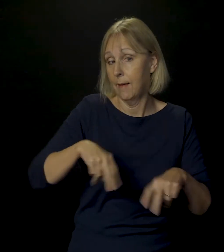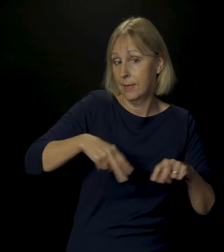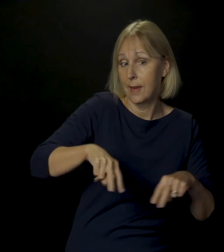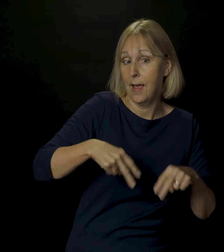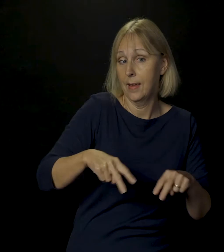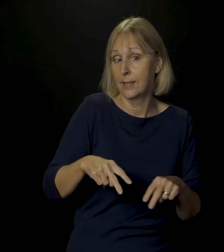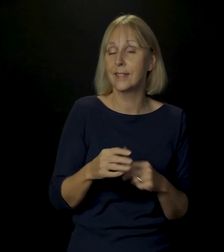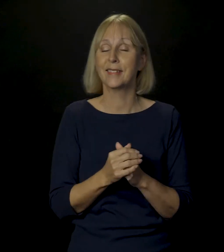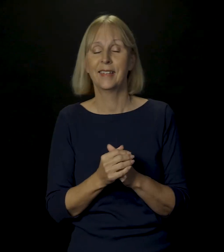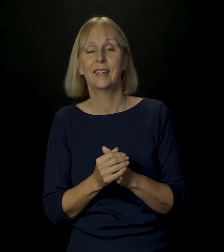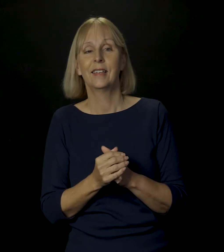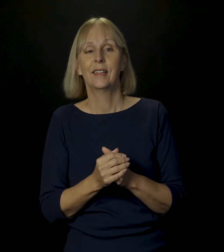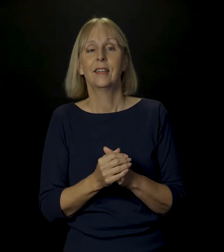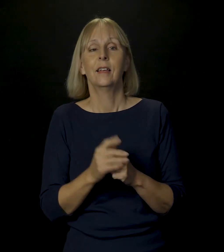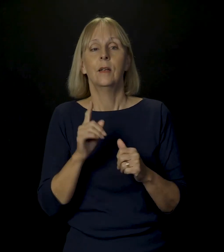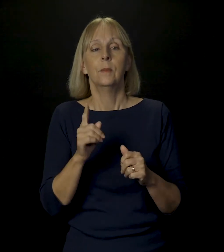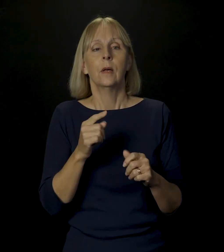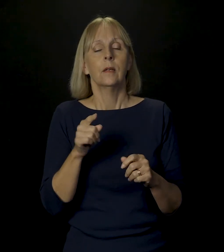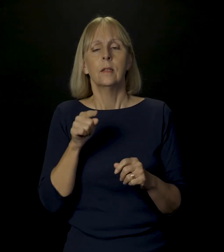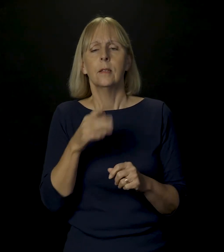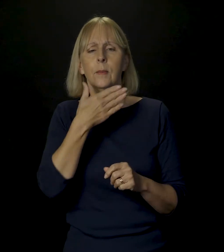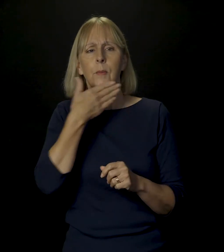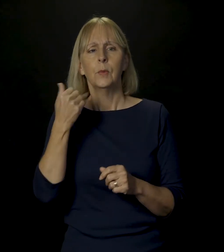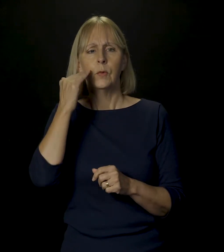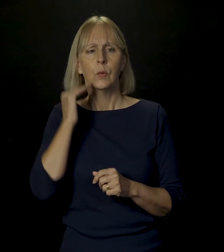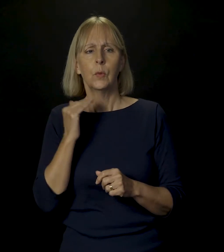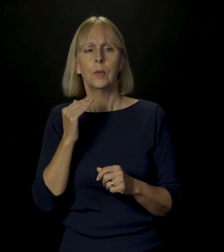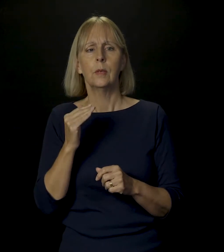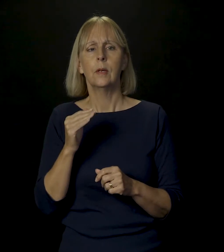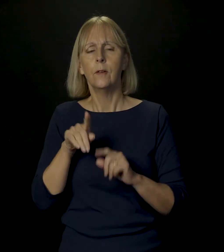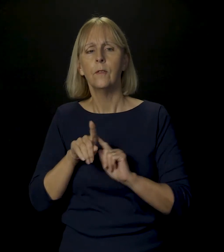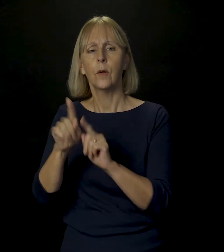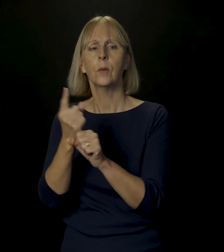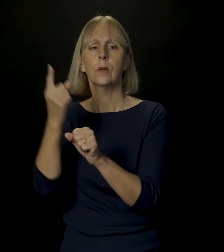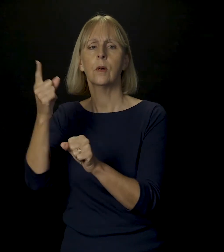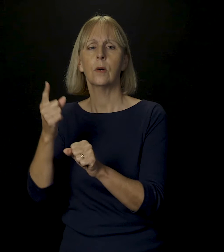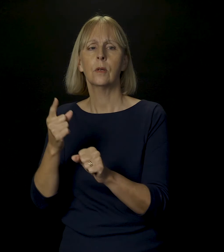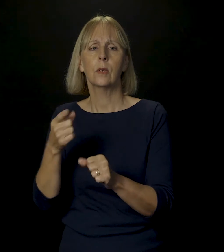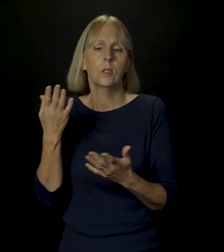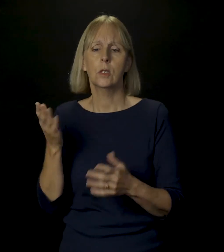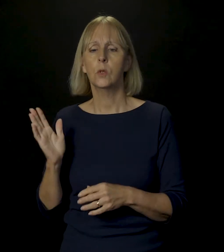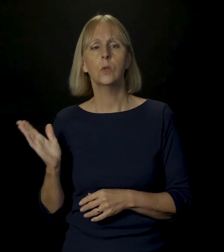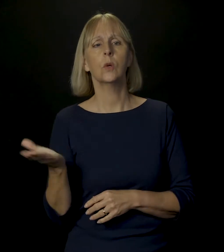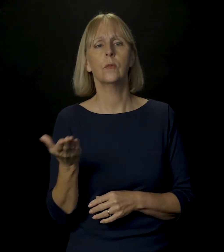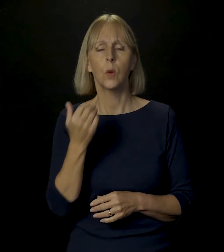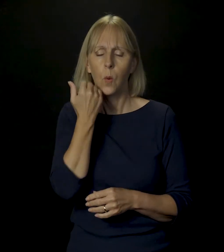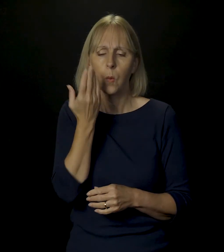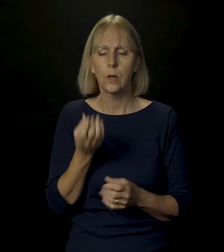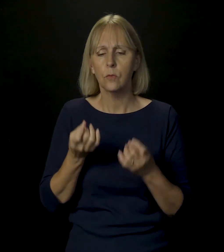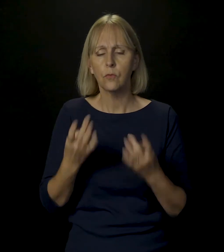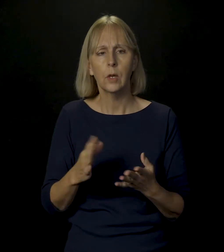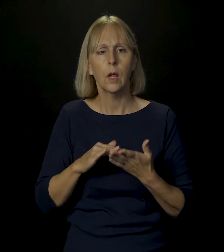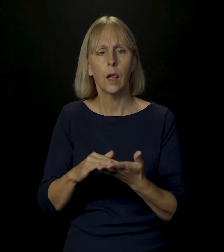But we Are absolutely Delighted to Have such a Beautiful Woman of God Simply Serving She is always Ready to help